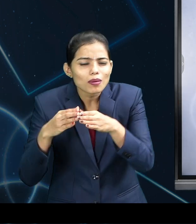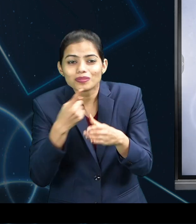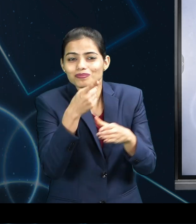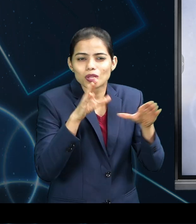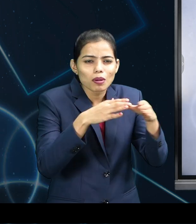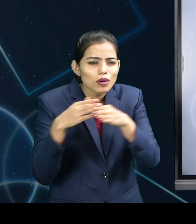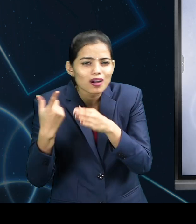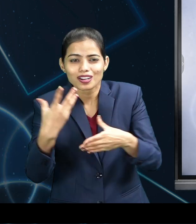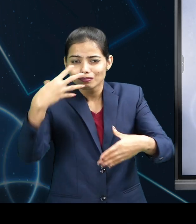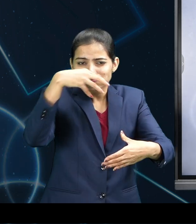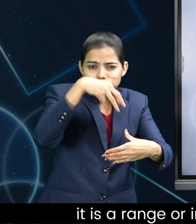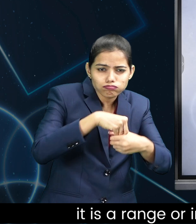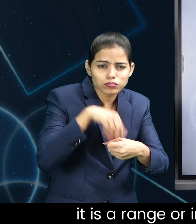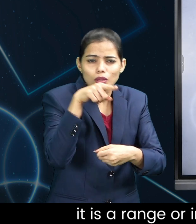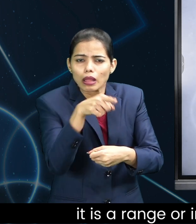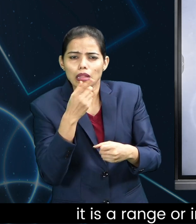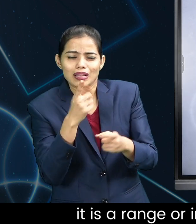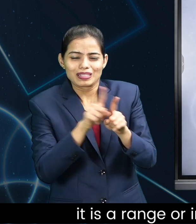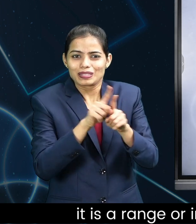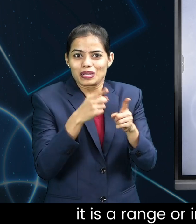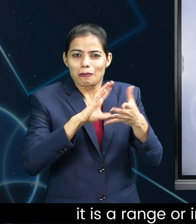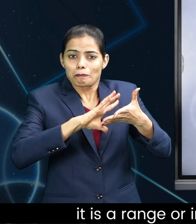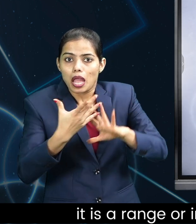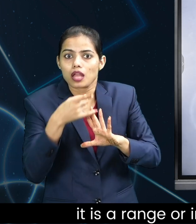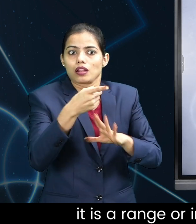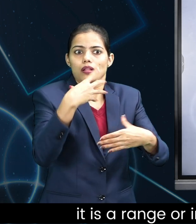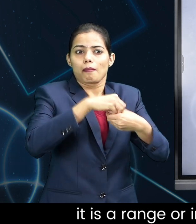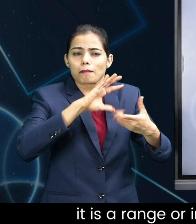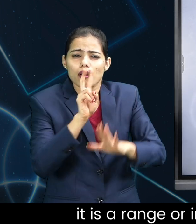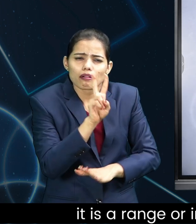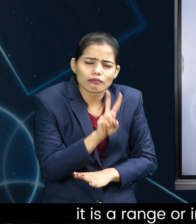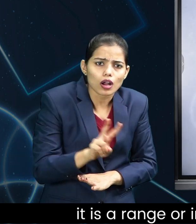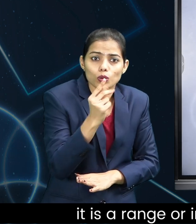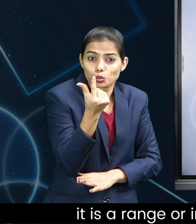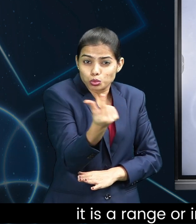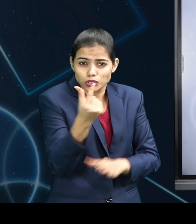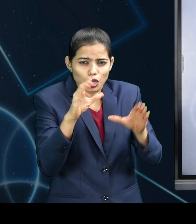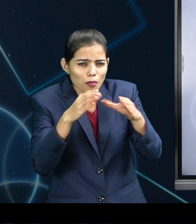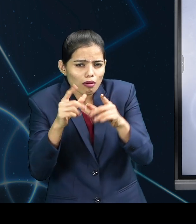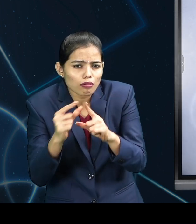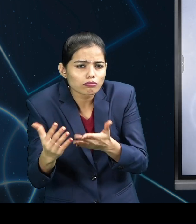Class interval. It is a range or interval of values that is used to group data into categories.